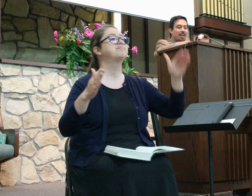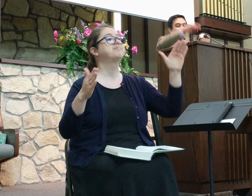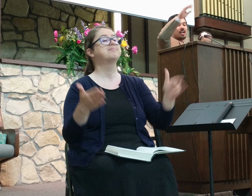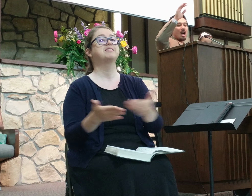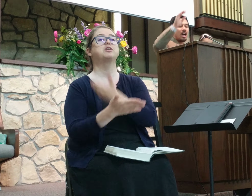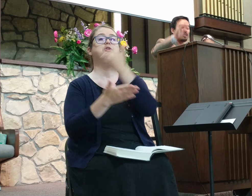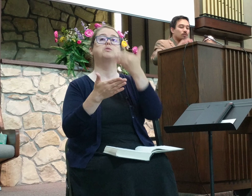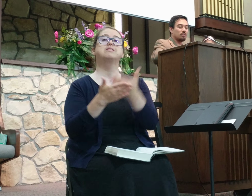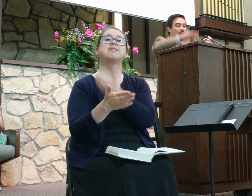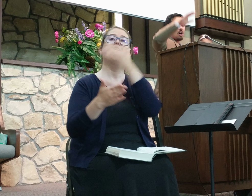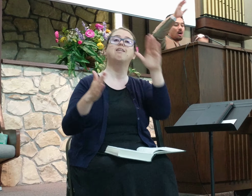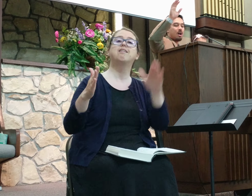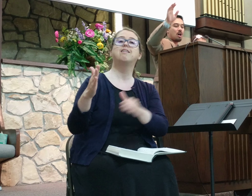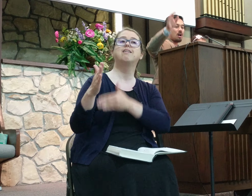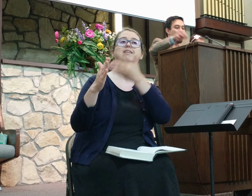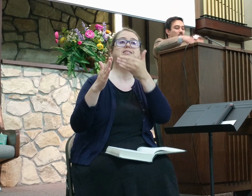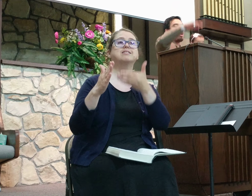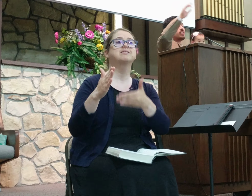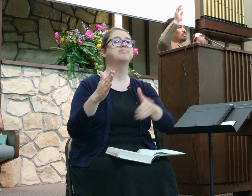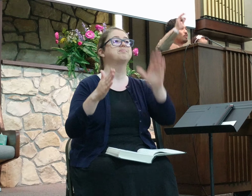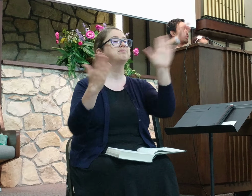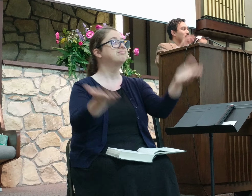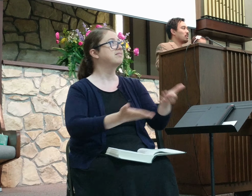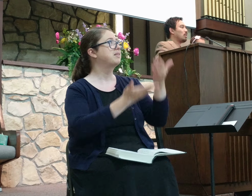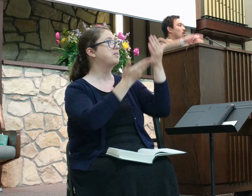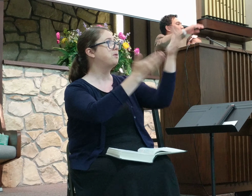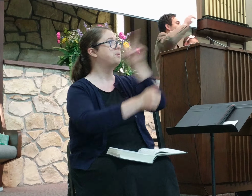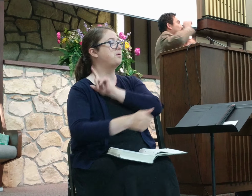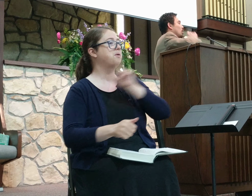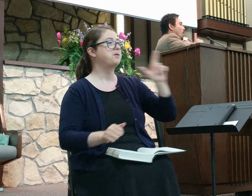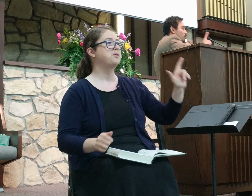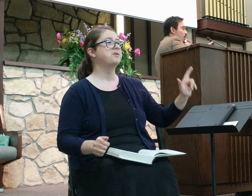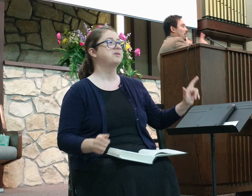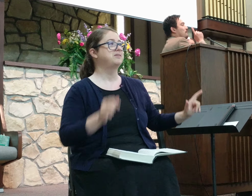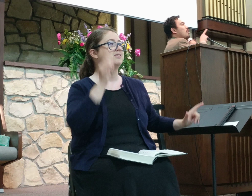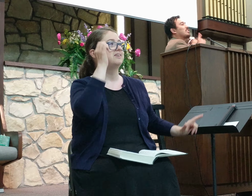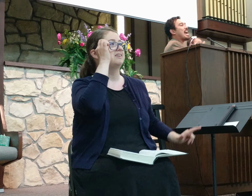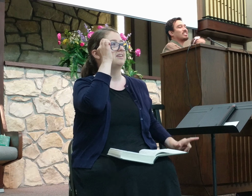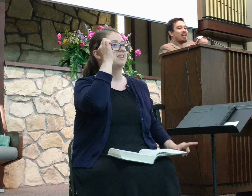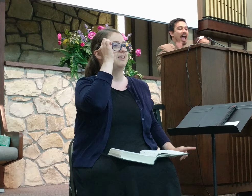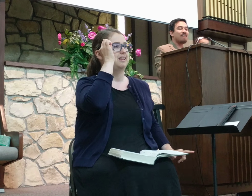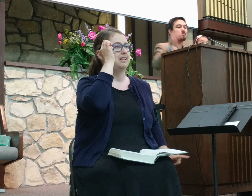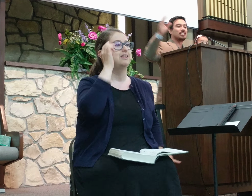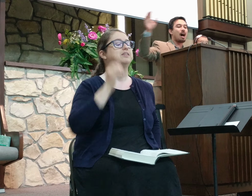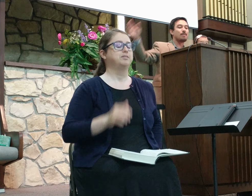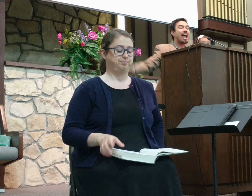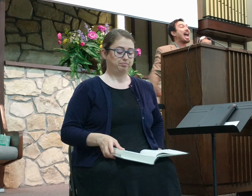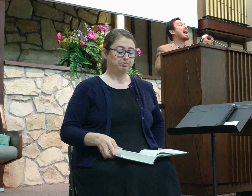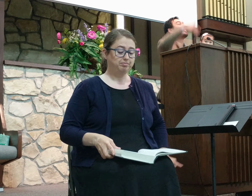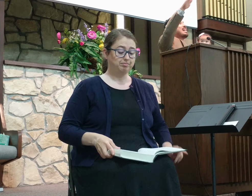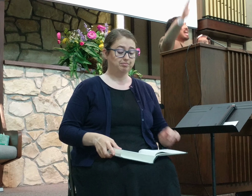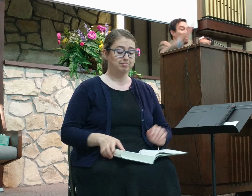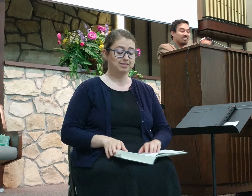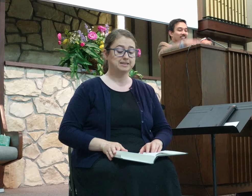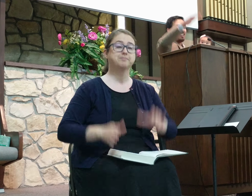Sing a new song, for the joy Lord. Can we do one more, but of course, there's a hand at the top.